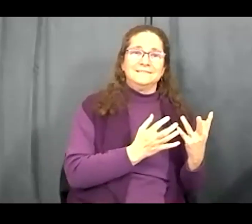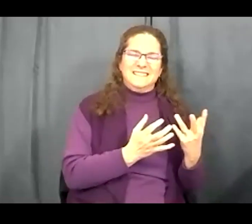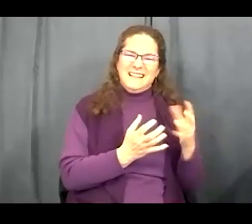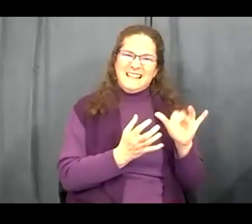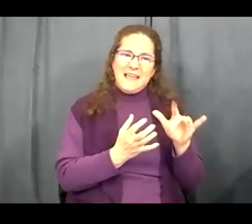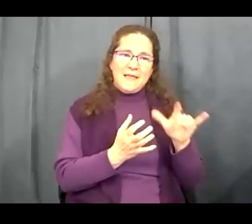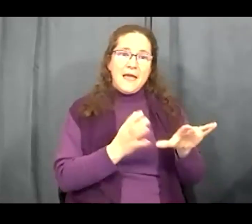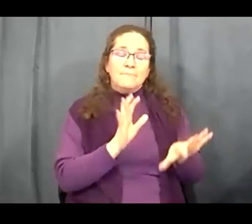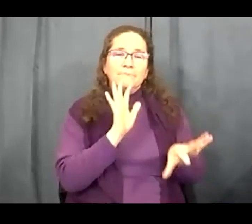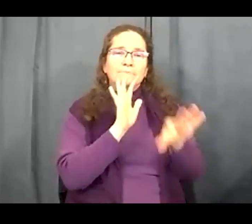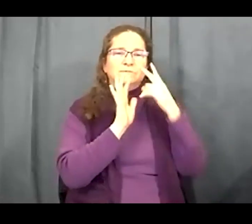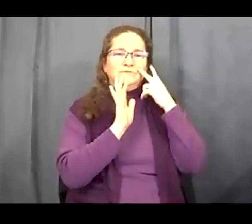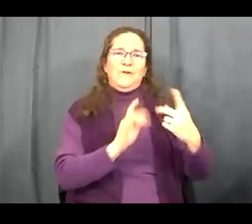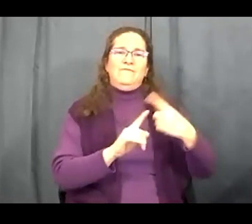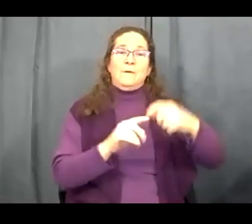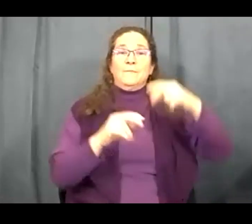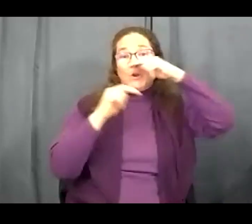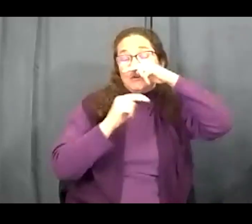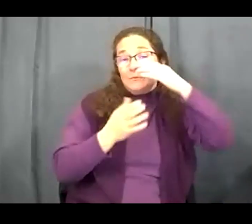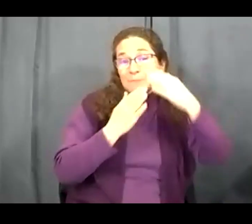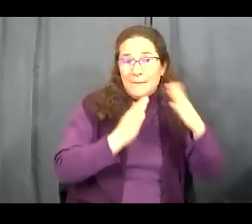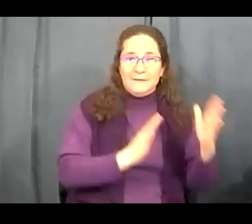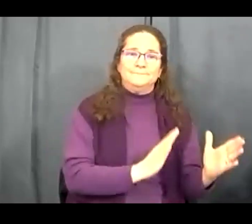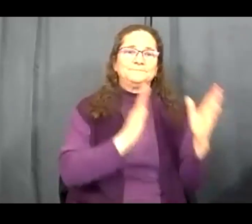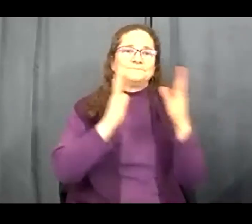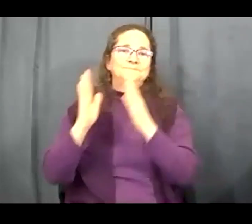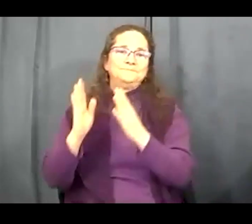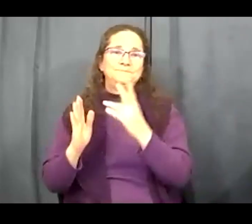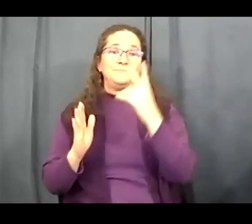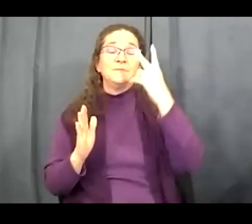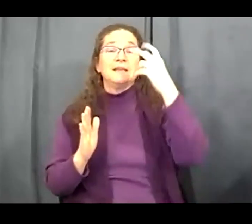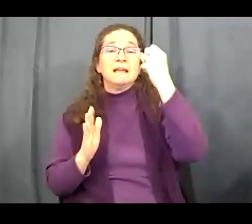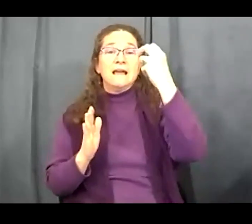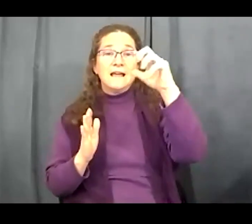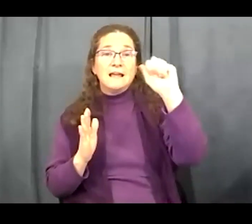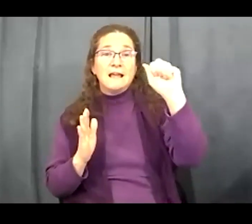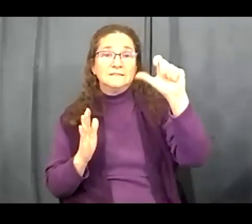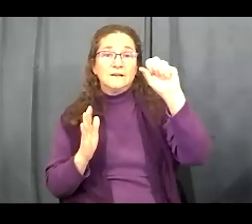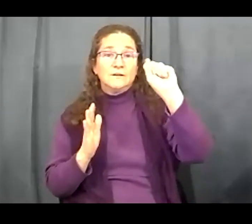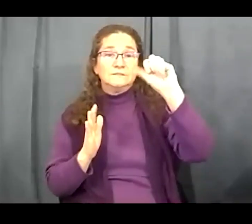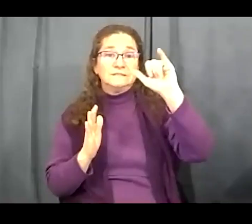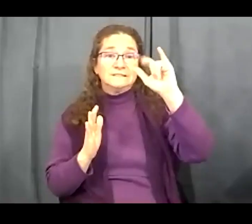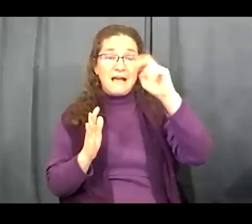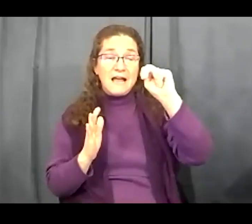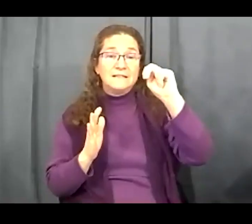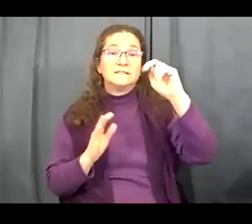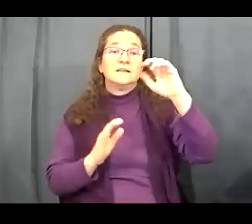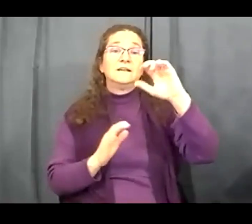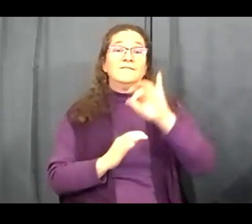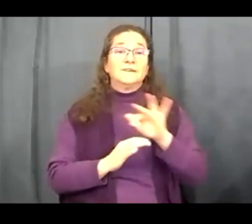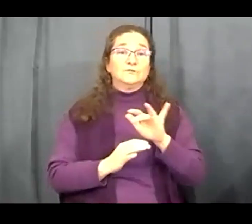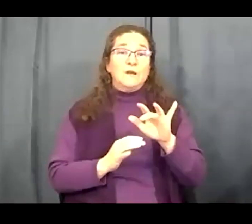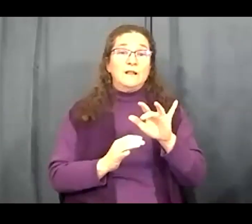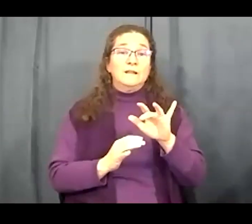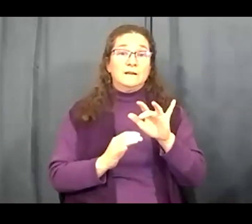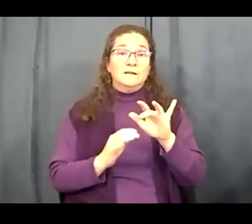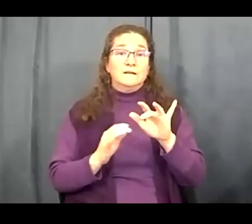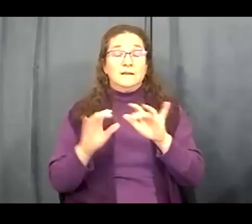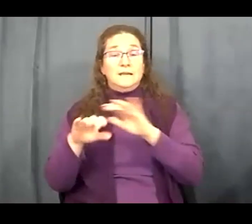on the right side of the graphic, you'll see ASL signs, fingerspelling forms, and English print. You're constantly going back and forth.